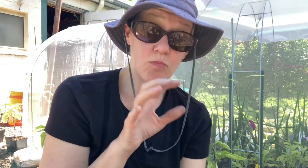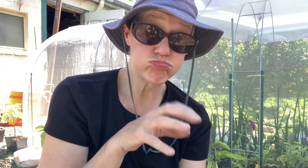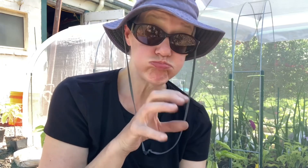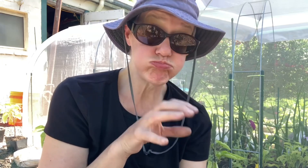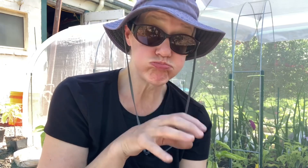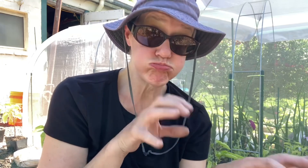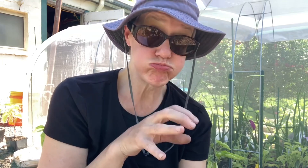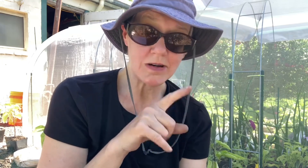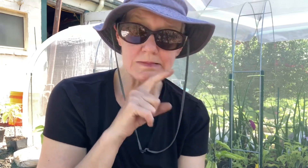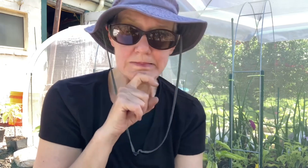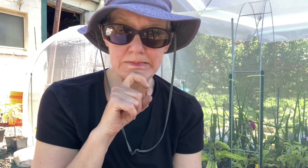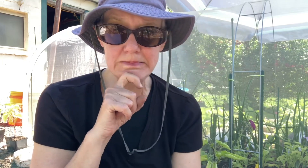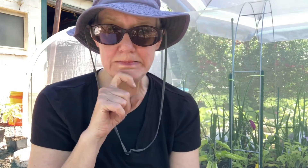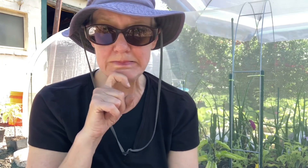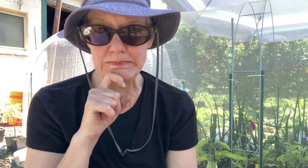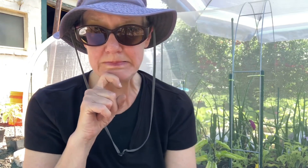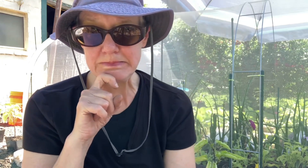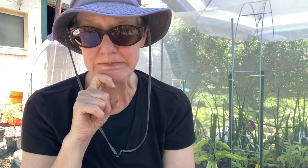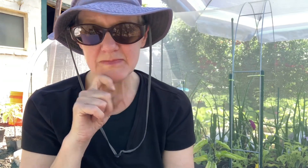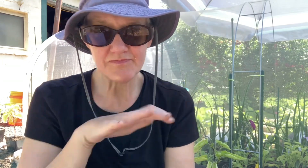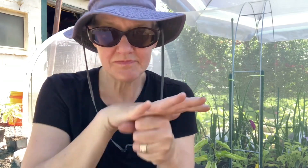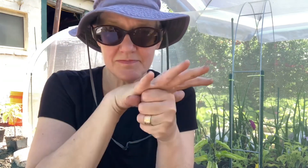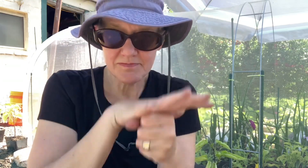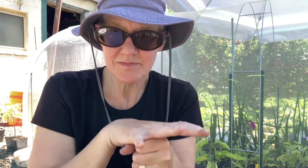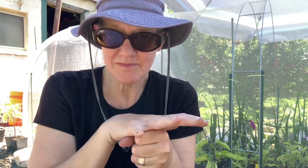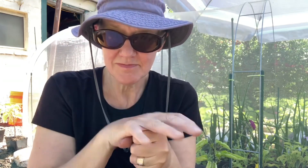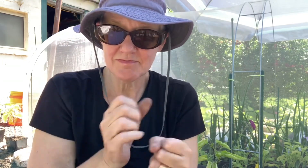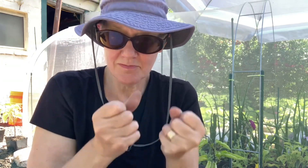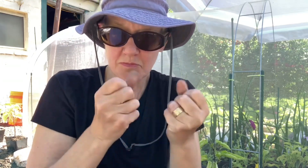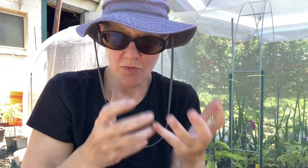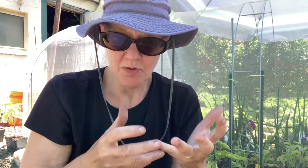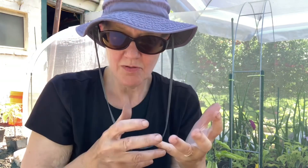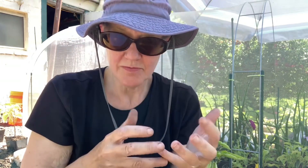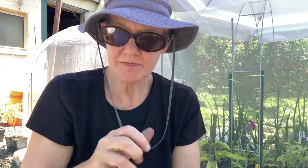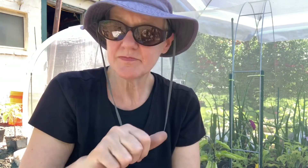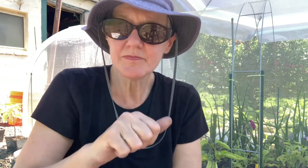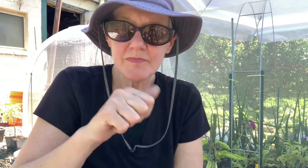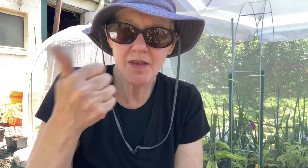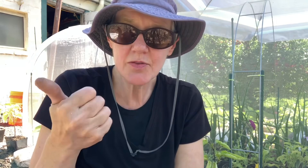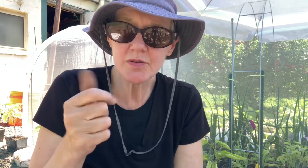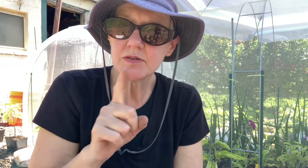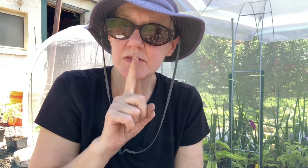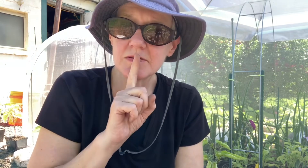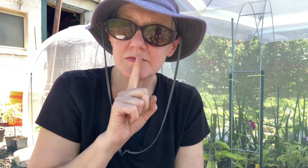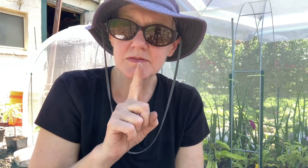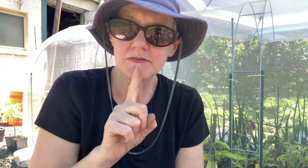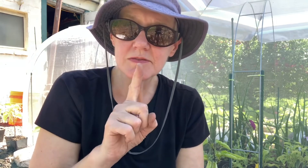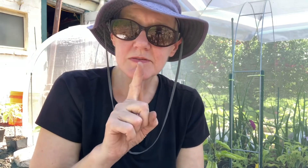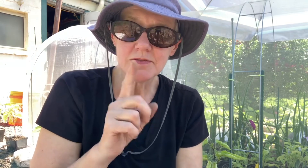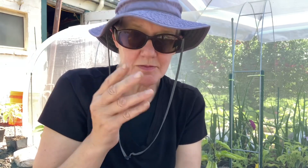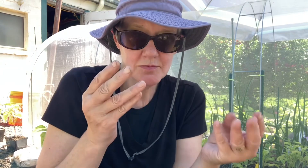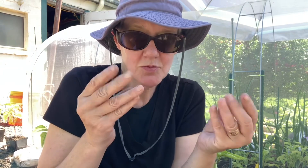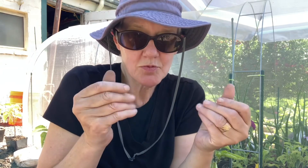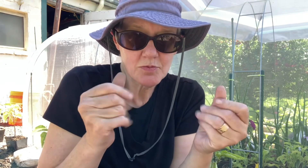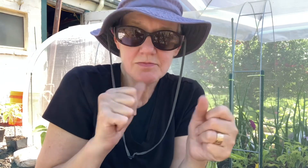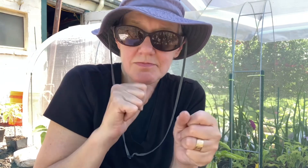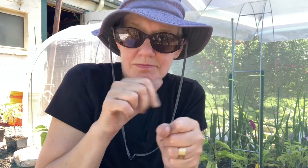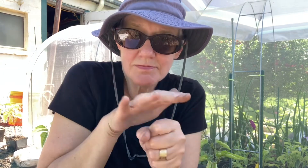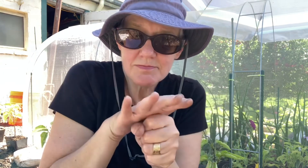Either you water a lot or it rains a lot and then you have a dry spell and it can stress out the plants. Another cause is